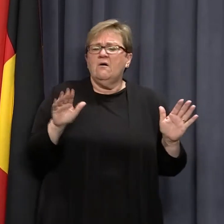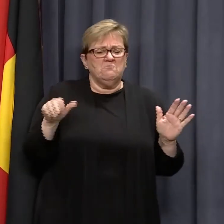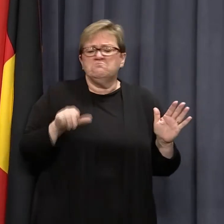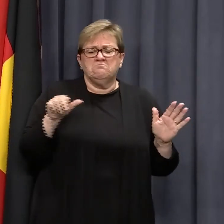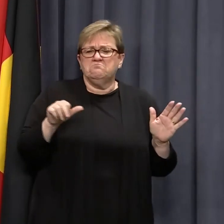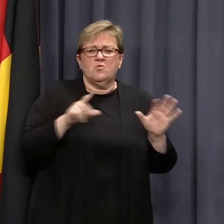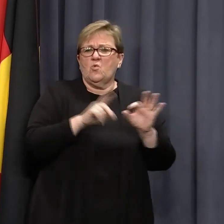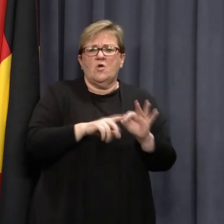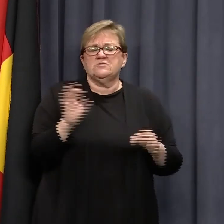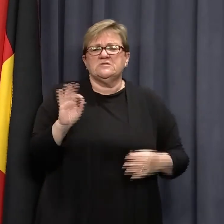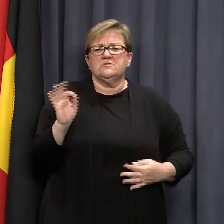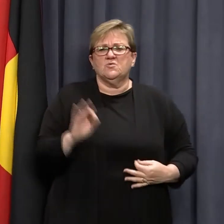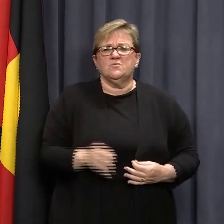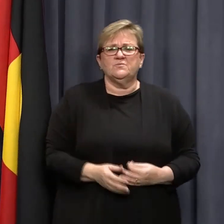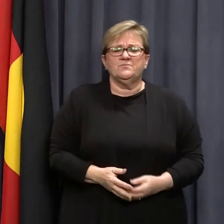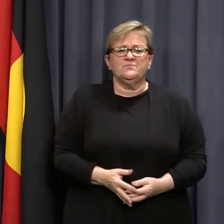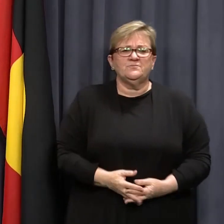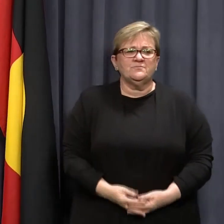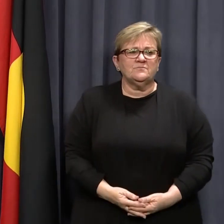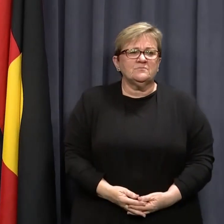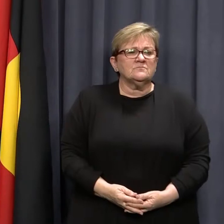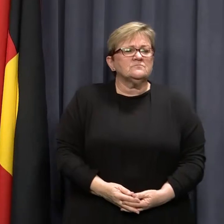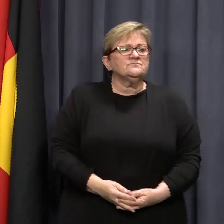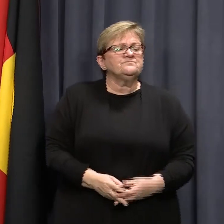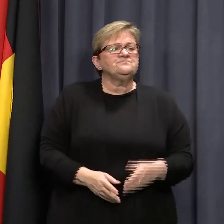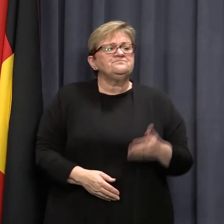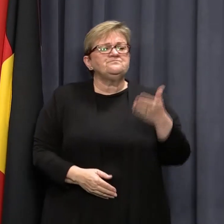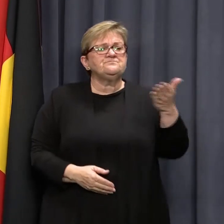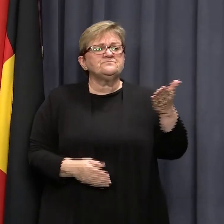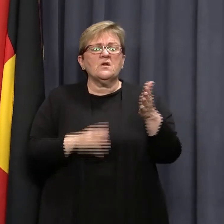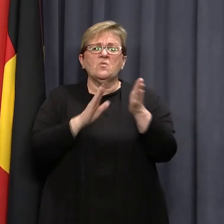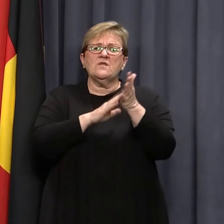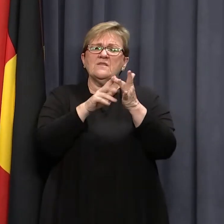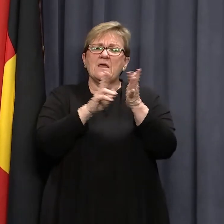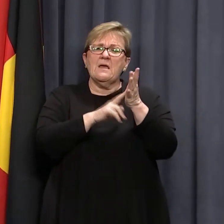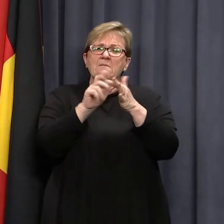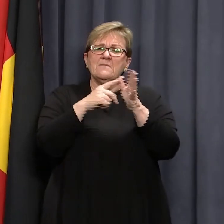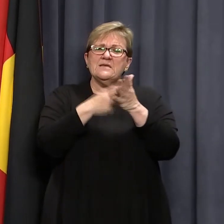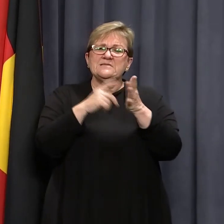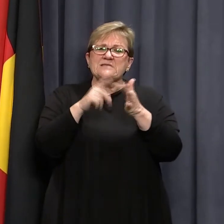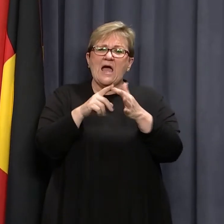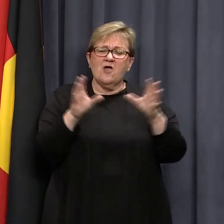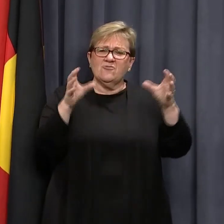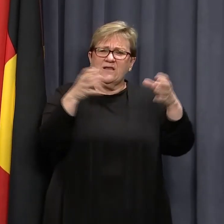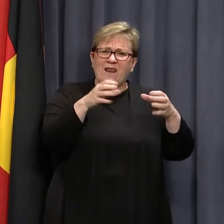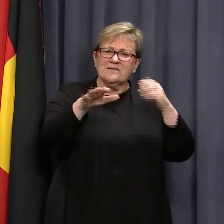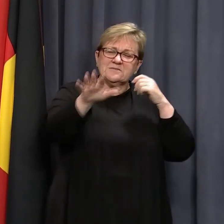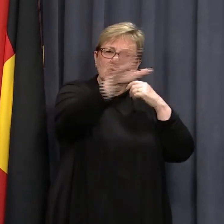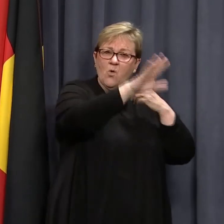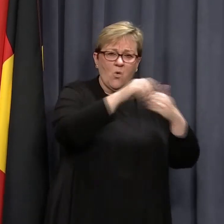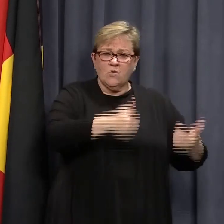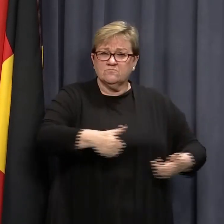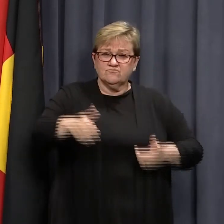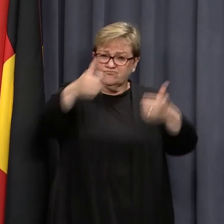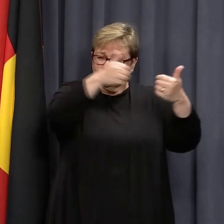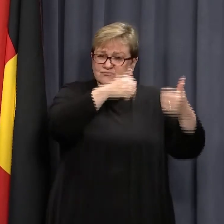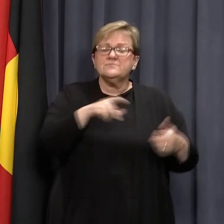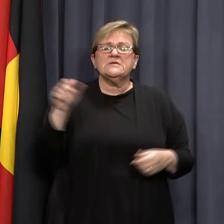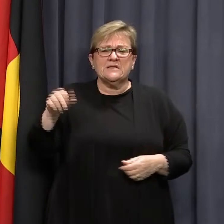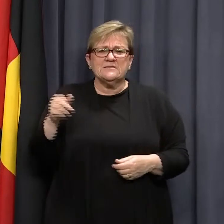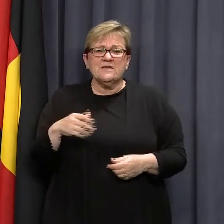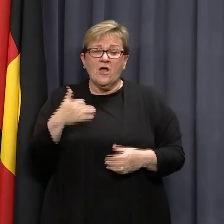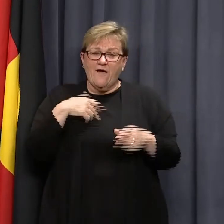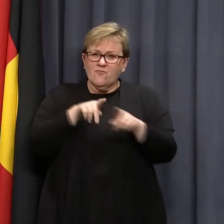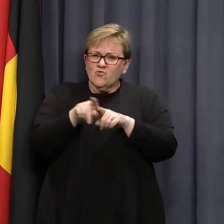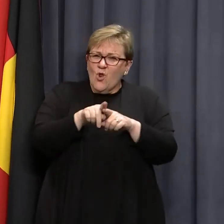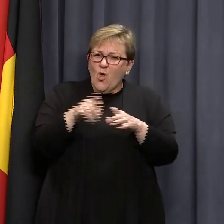won't be required to do further quarantine. And Dr. Robertson, the Mindari cluster cases, they've all got the all clear now. That's Have correct. we learned